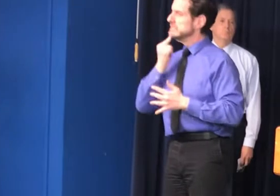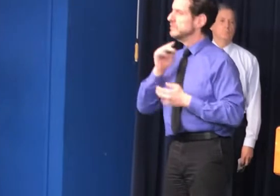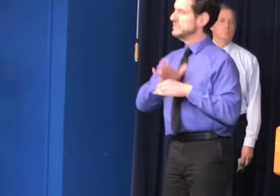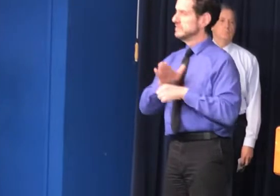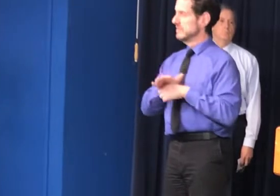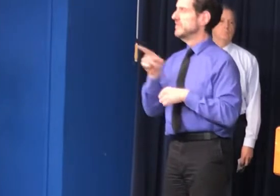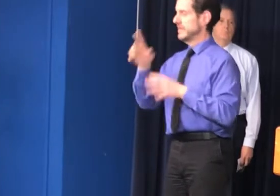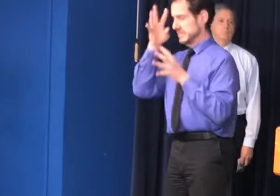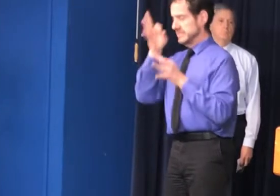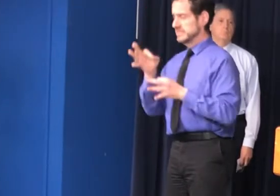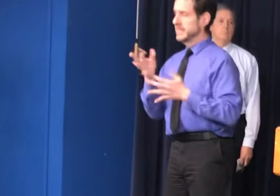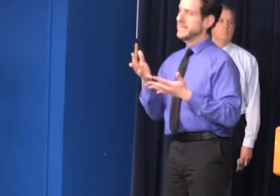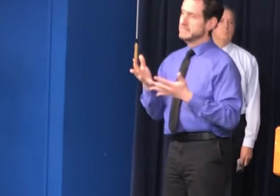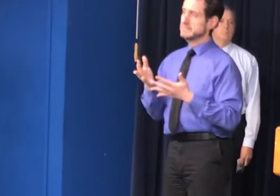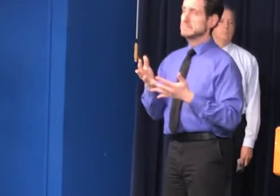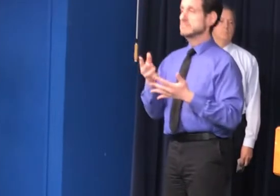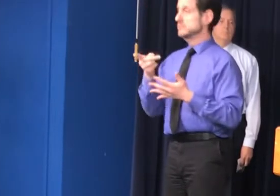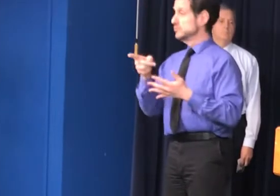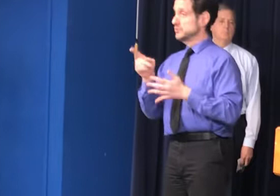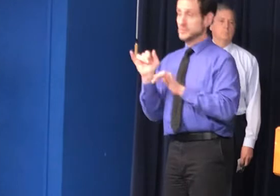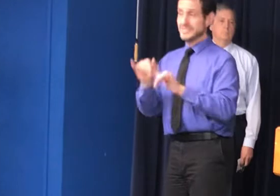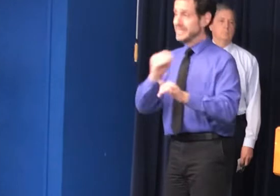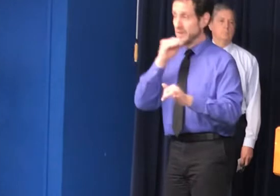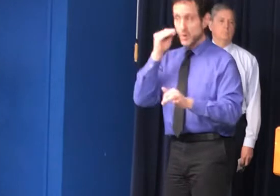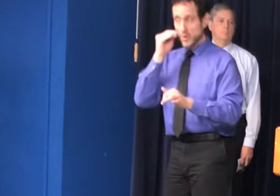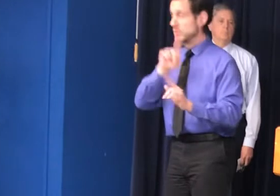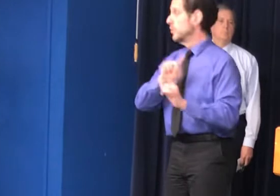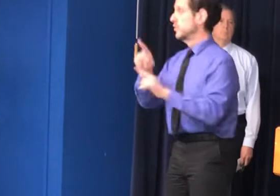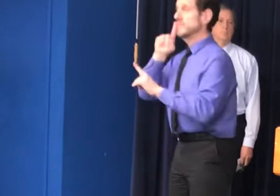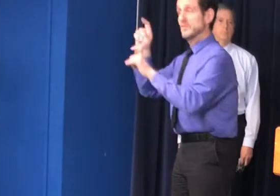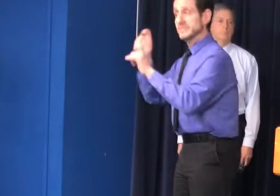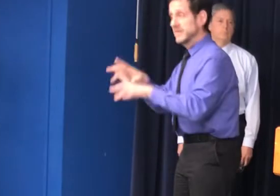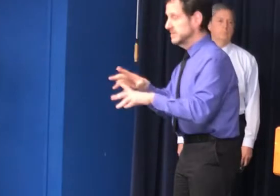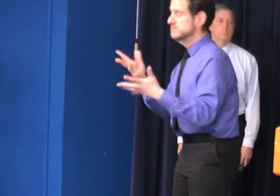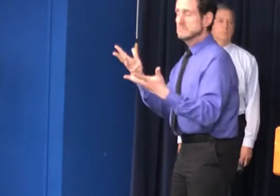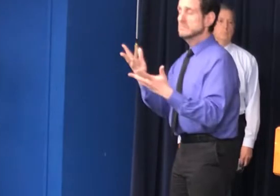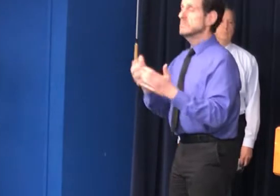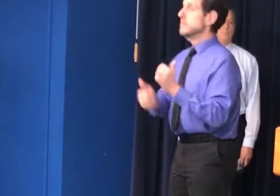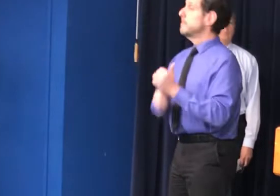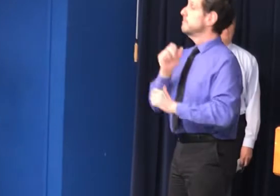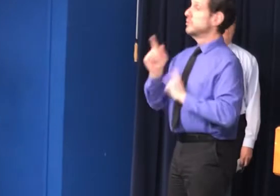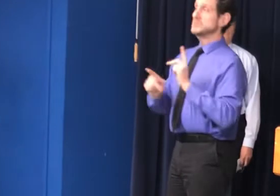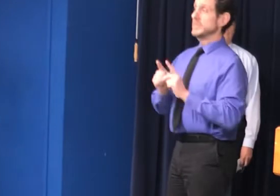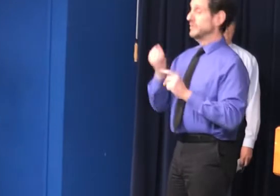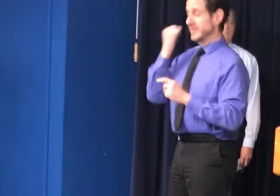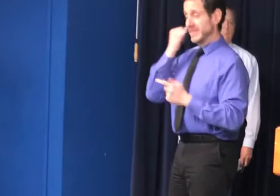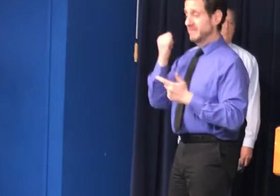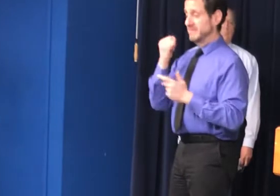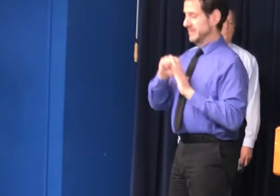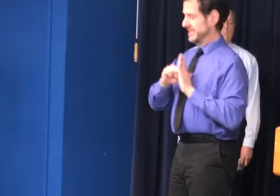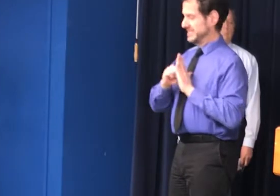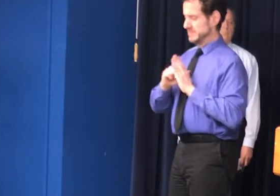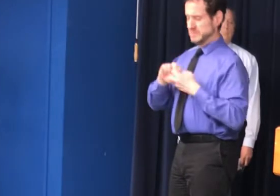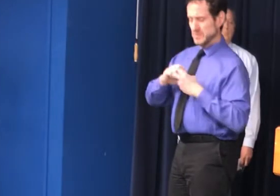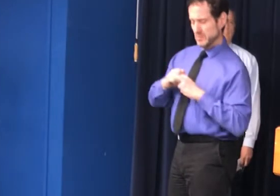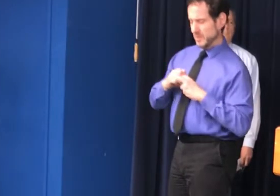they can determine whether it's even useful to test or not. The majority of people who don't have severe underlying conditions